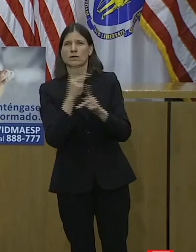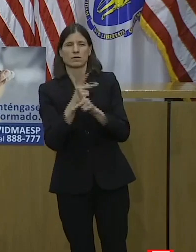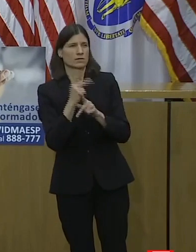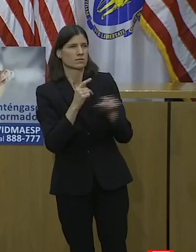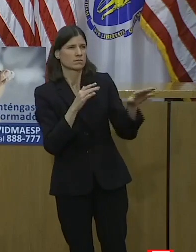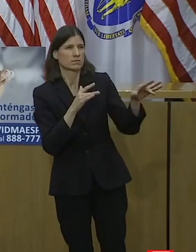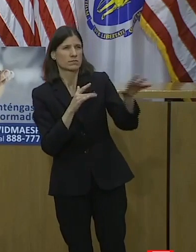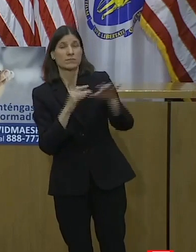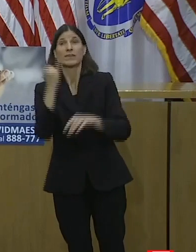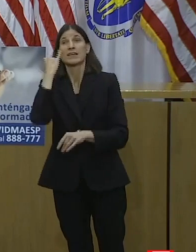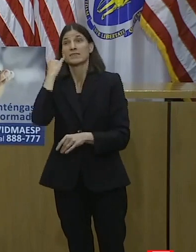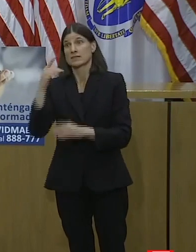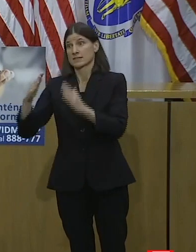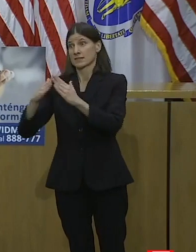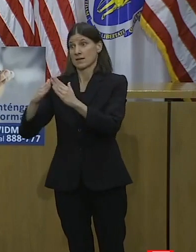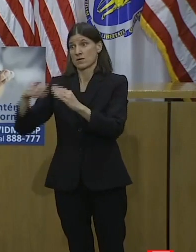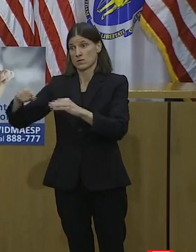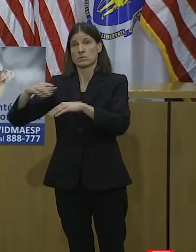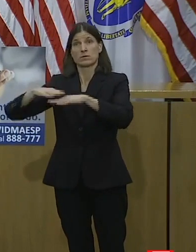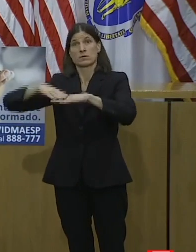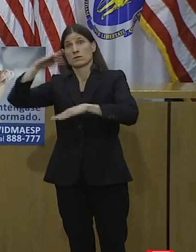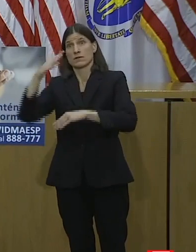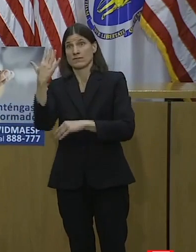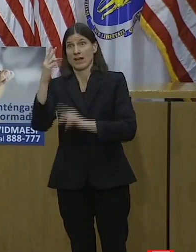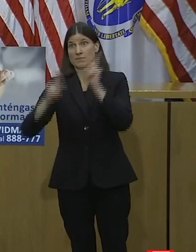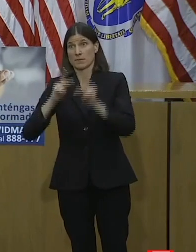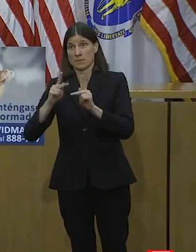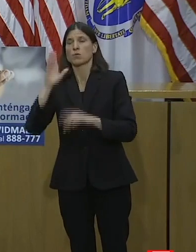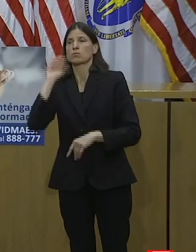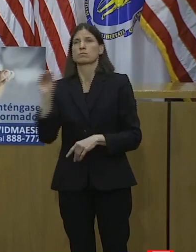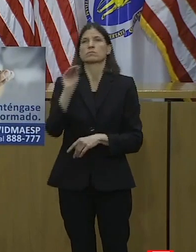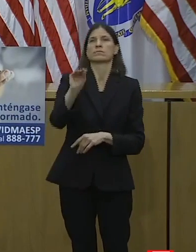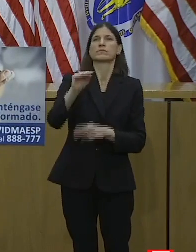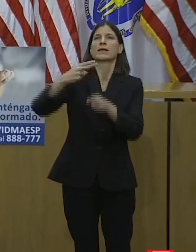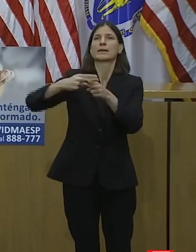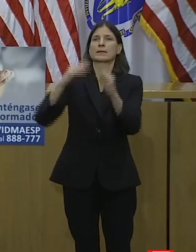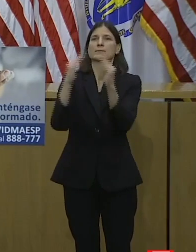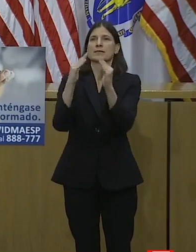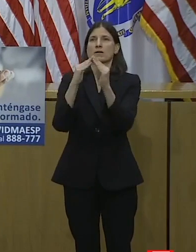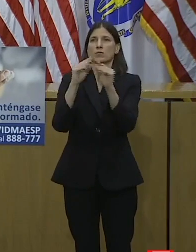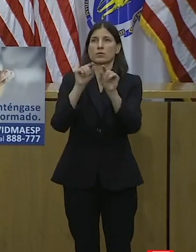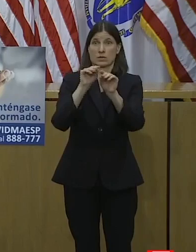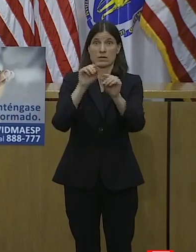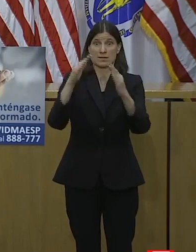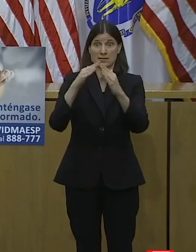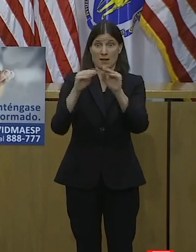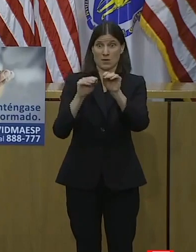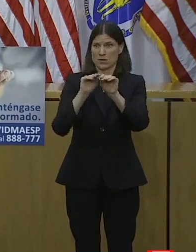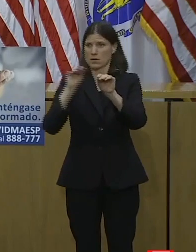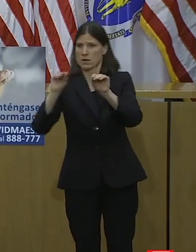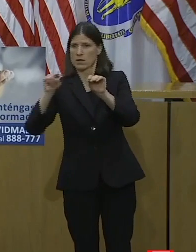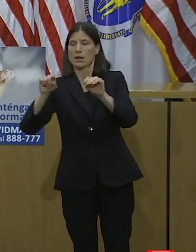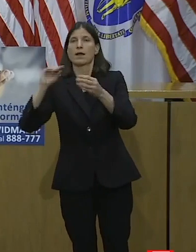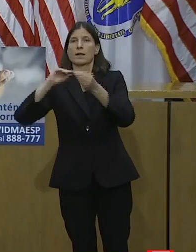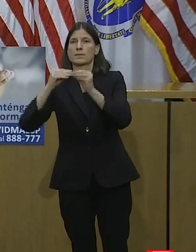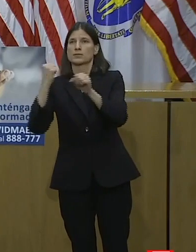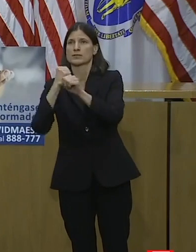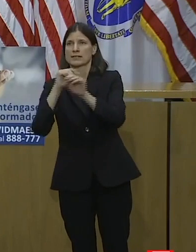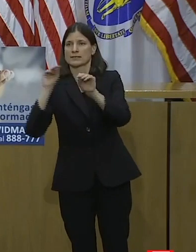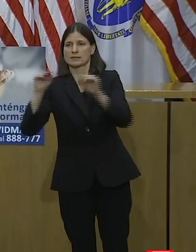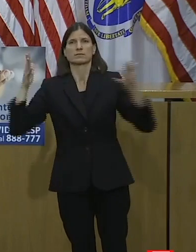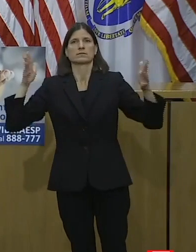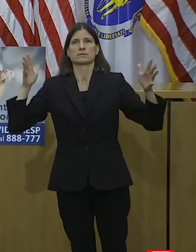recent weeks, we have also provided data on total COVID-19 cases and death by race and ethnicity, so the public can see